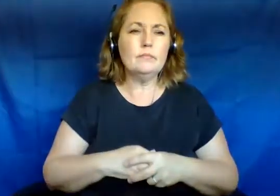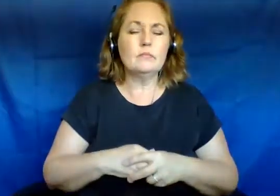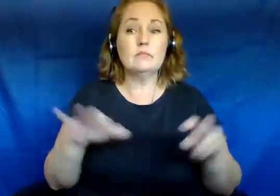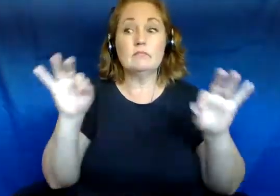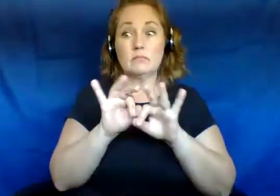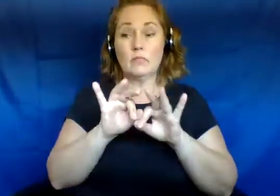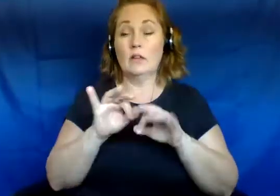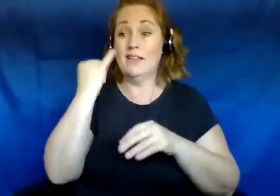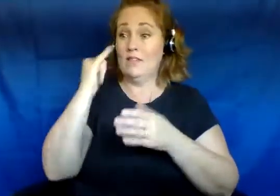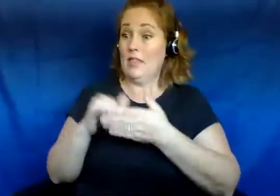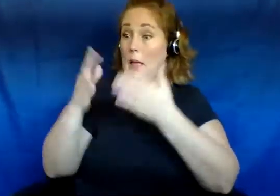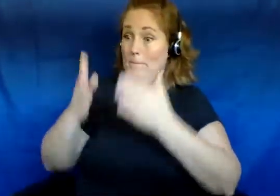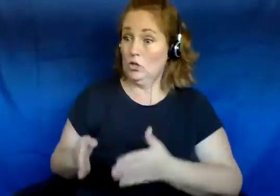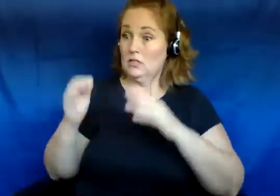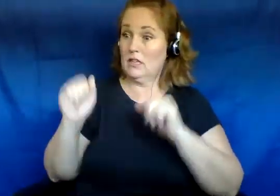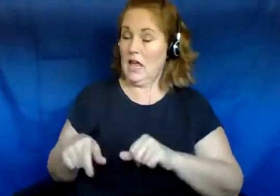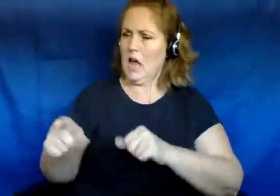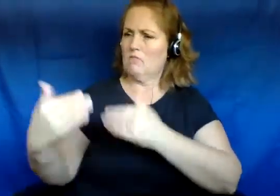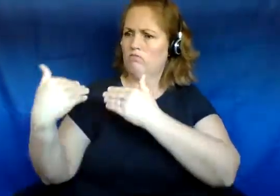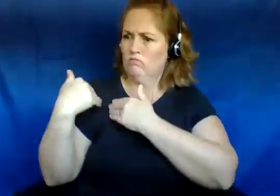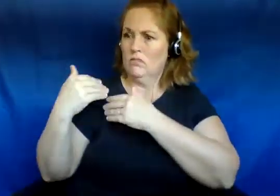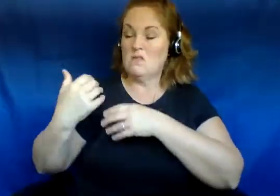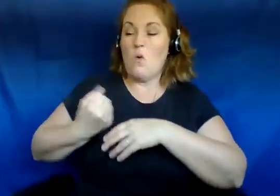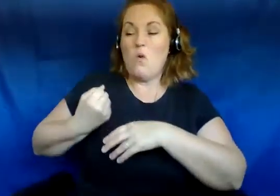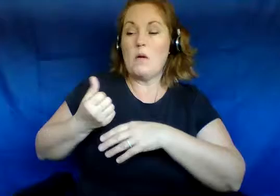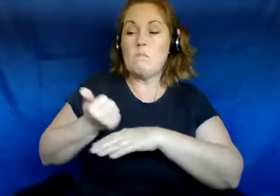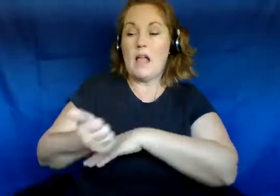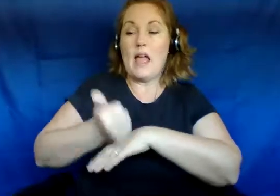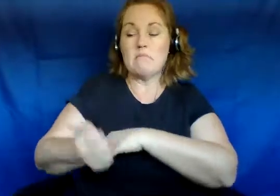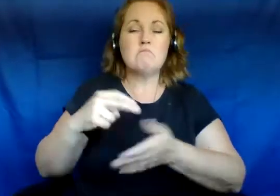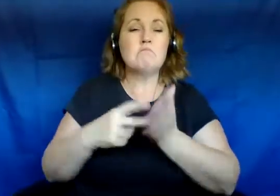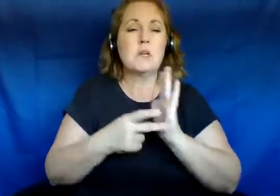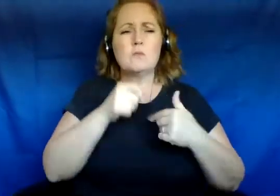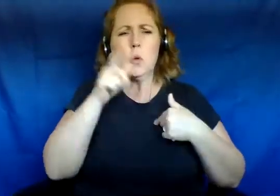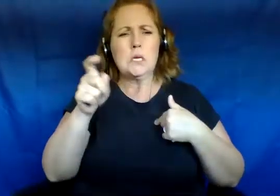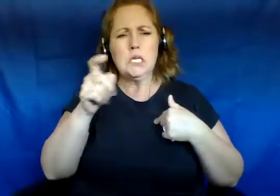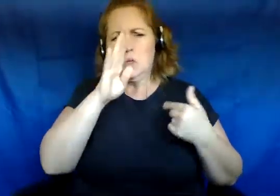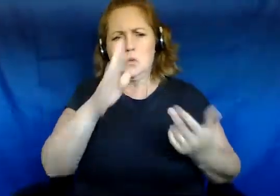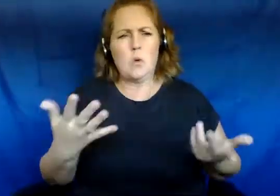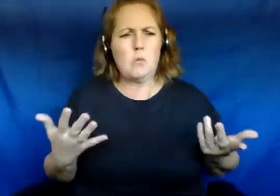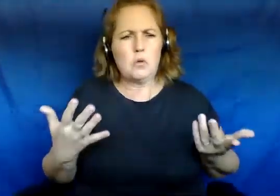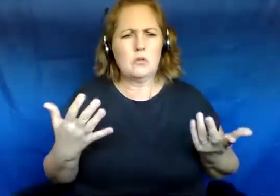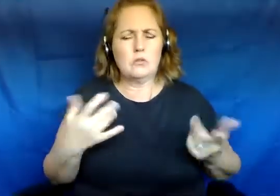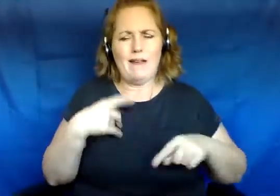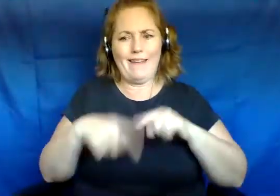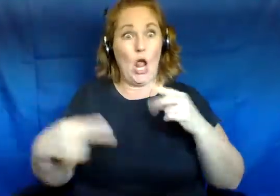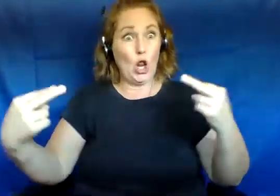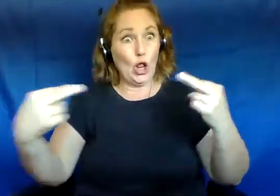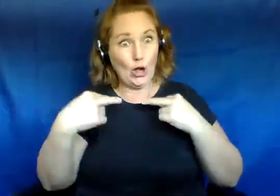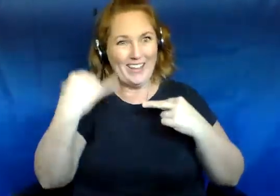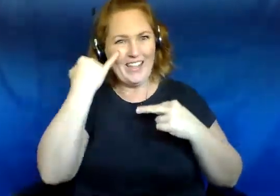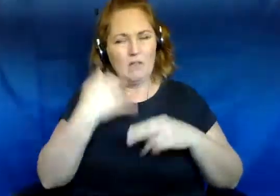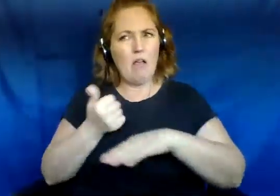As long as a person can hold his blame, he feels he need not sober up and take a look at himself.